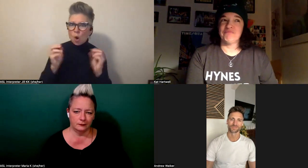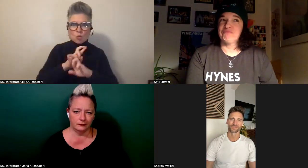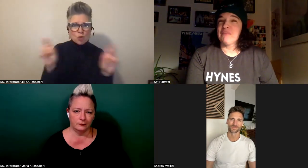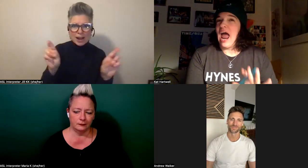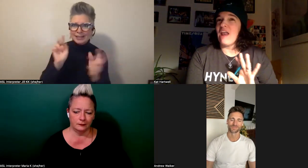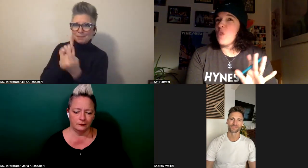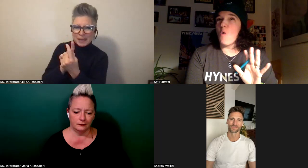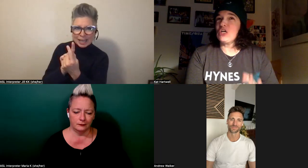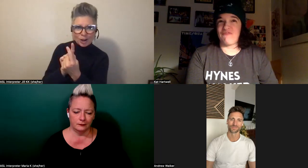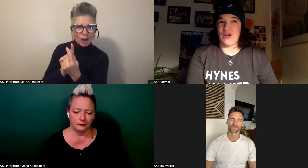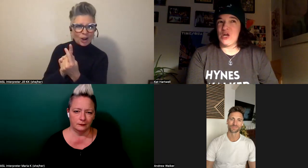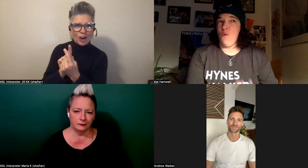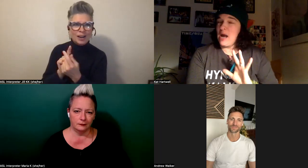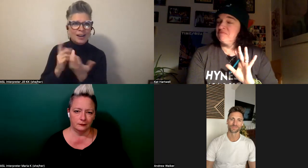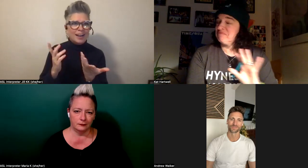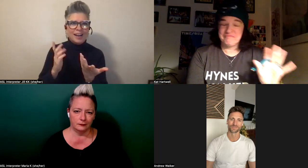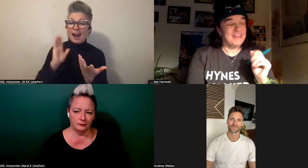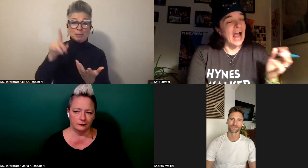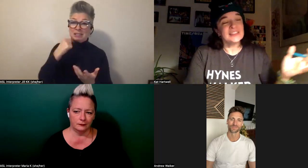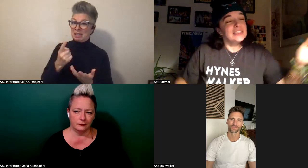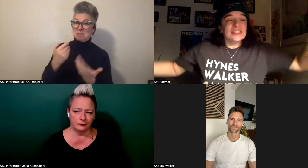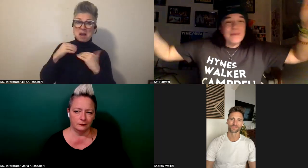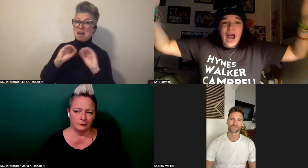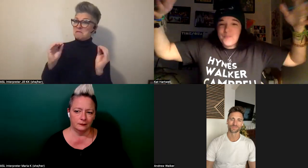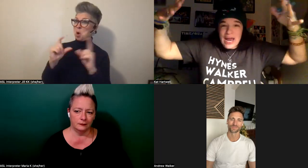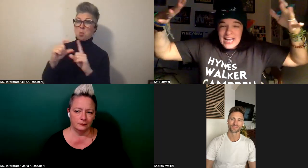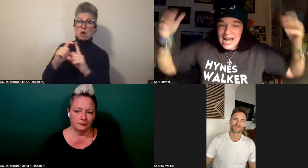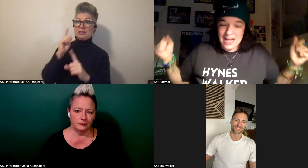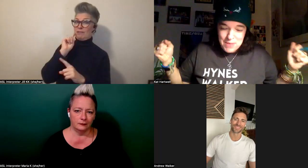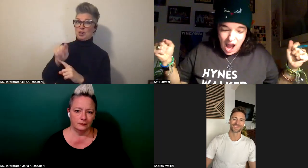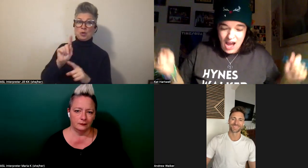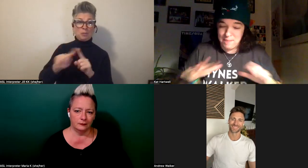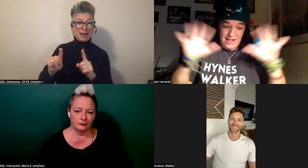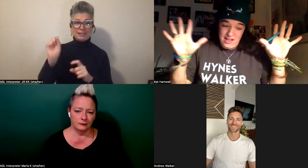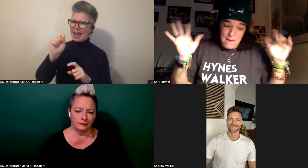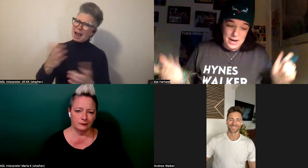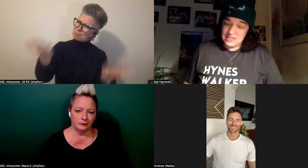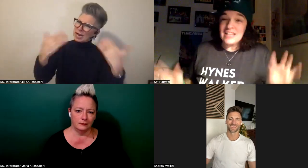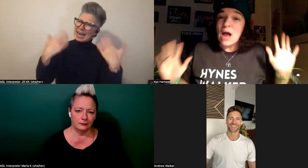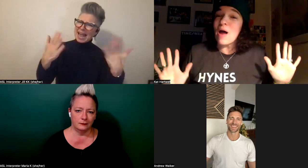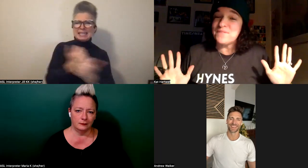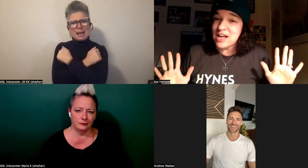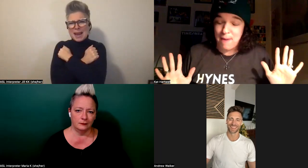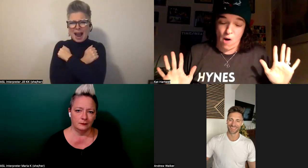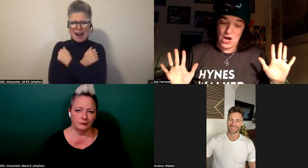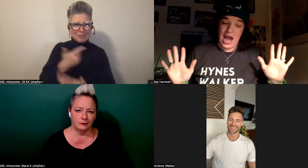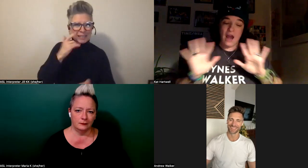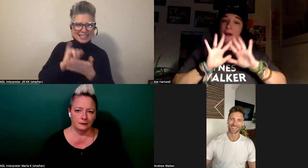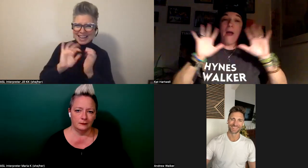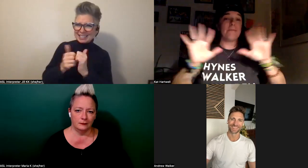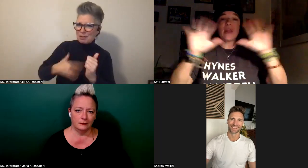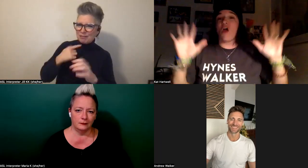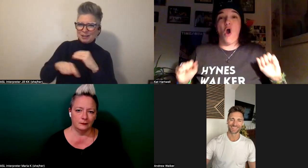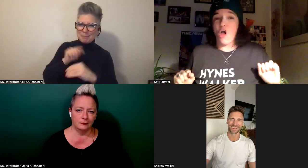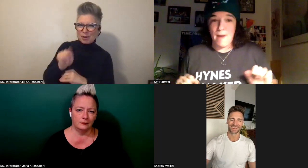I have no room for you, but yeah, come on, break it in, come your house, but because that's how I feel about her